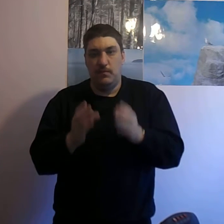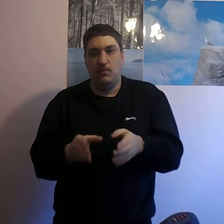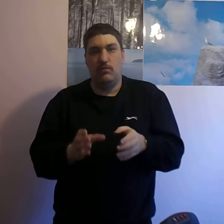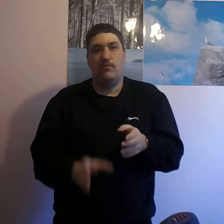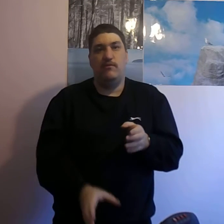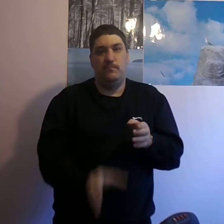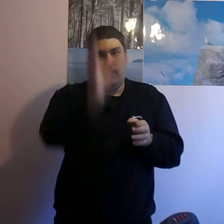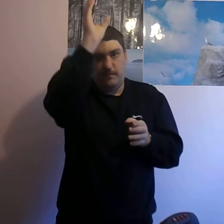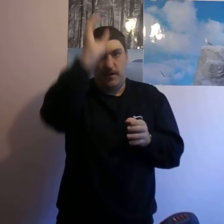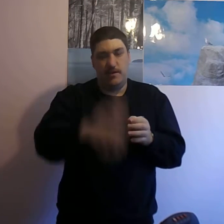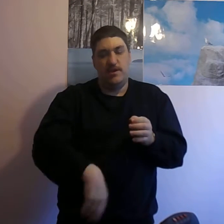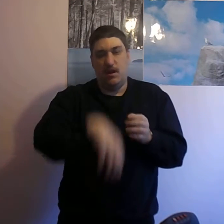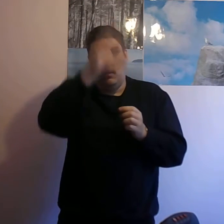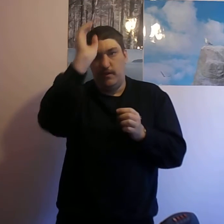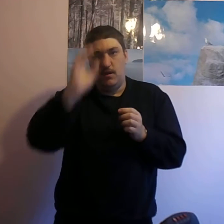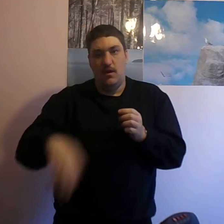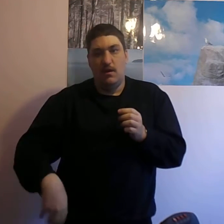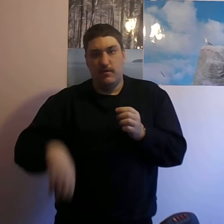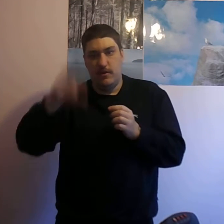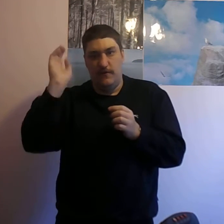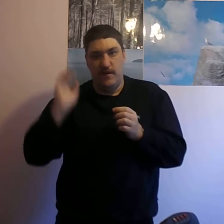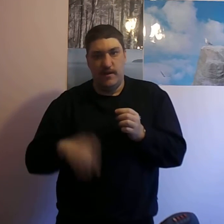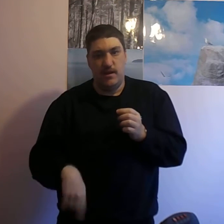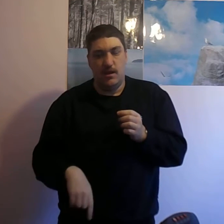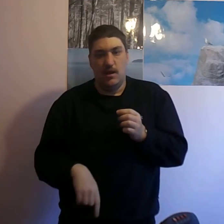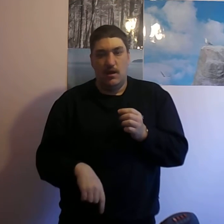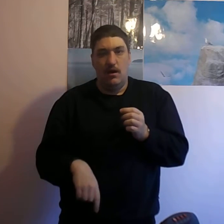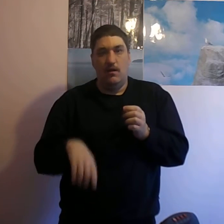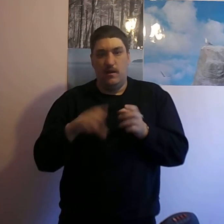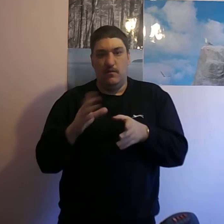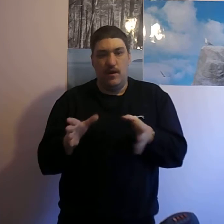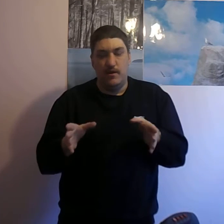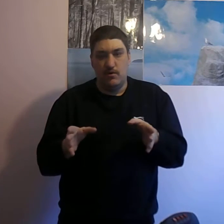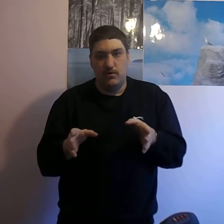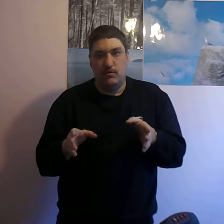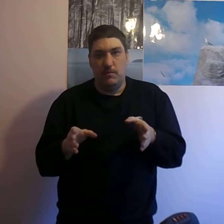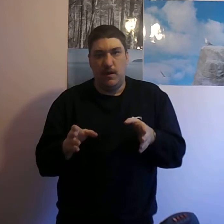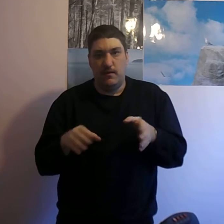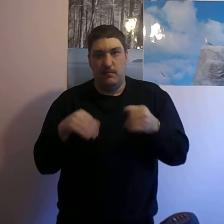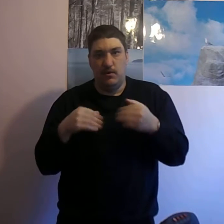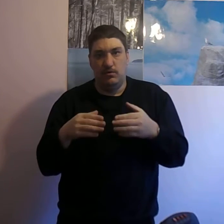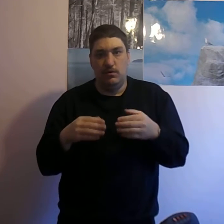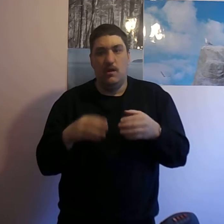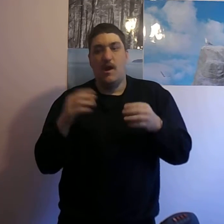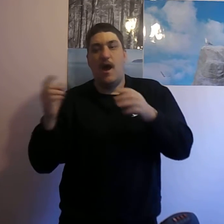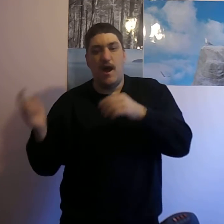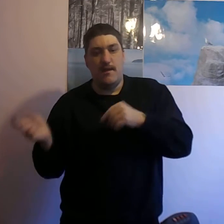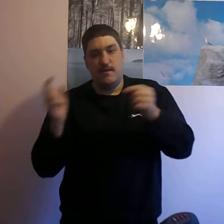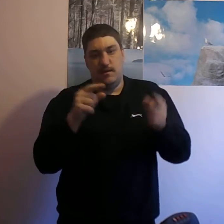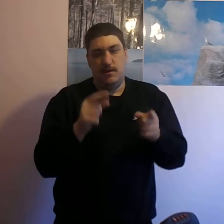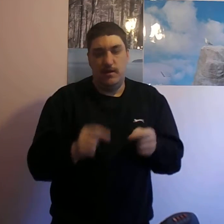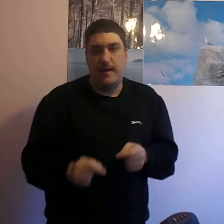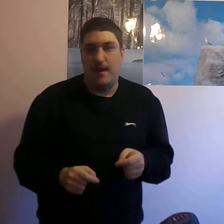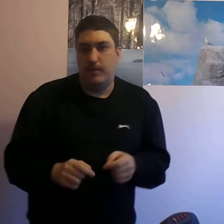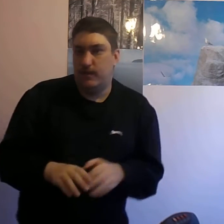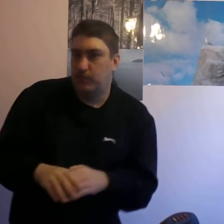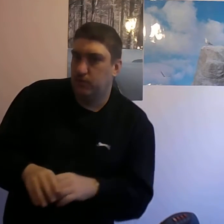portals. You spread the gel on the surface where you couldn't normally place a portal, and then suddenly you can place a portal